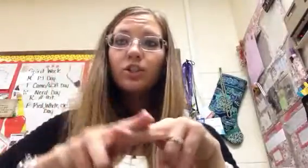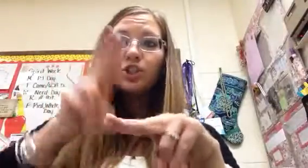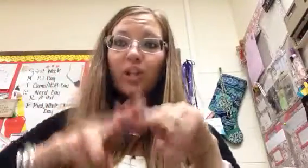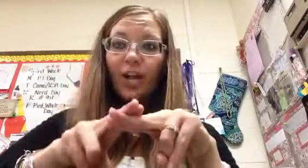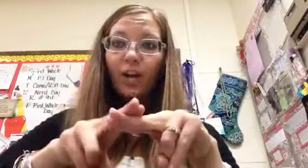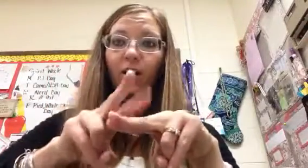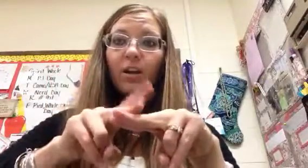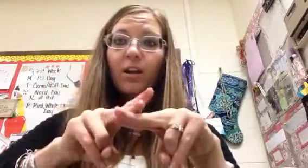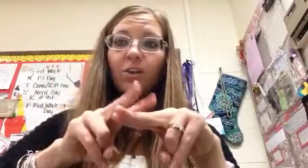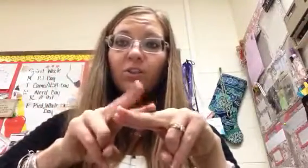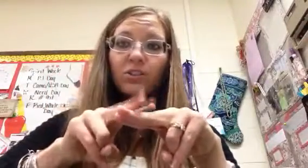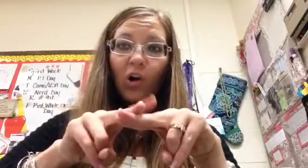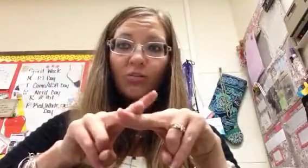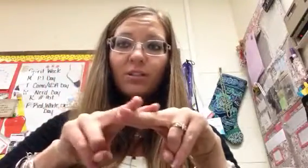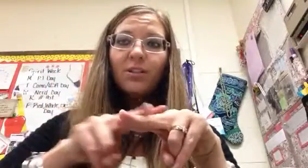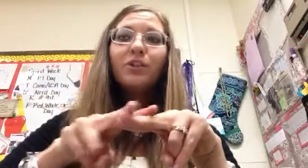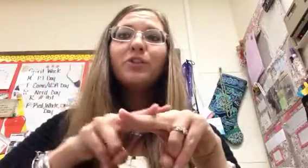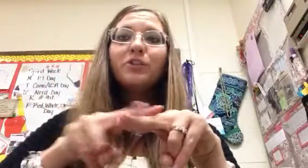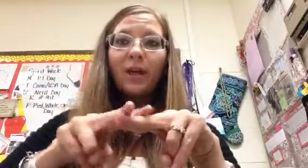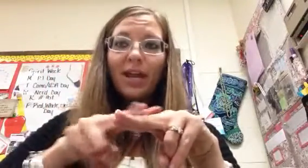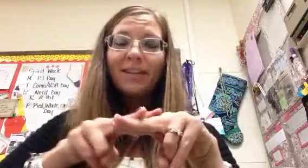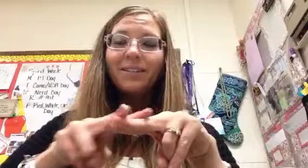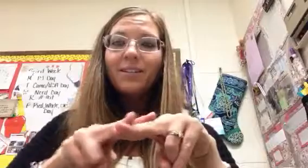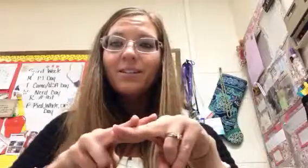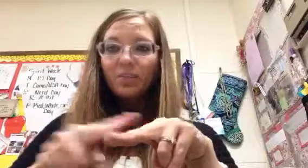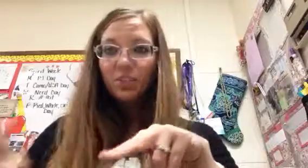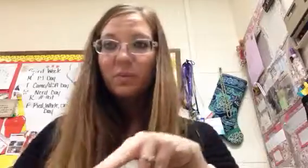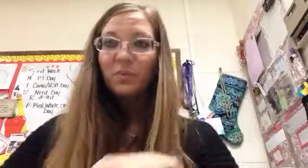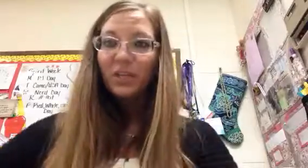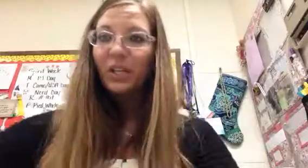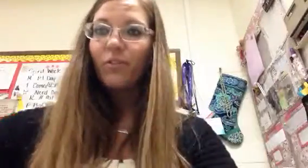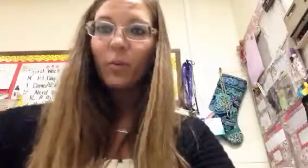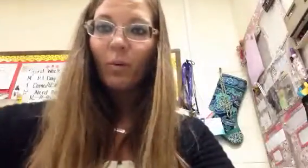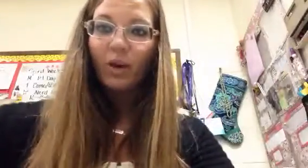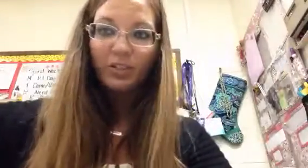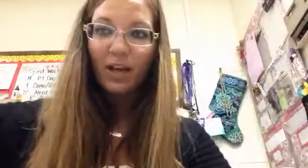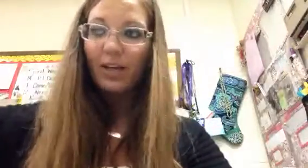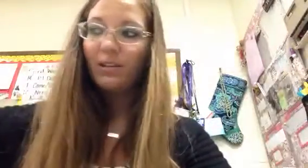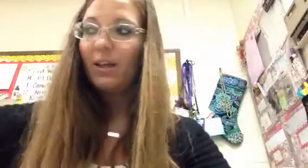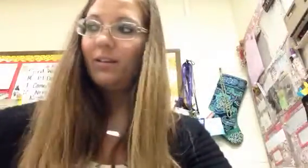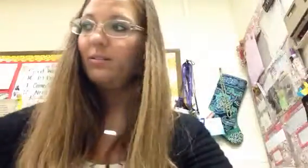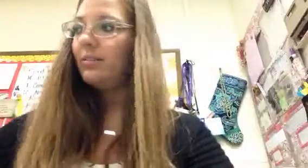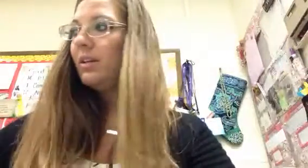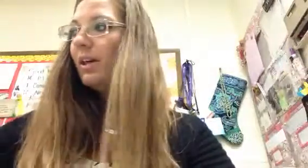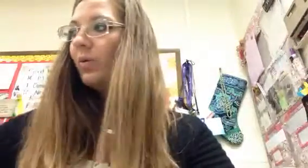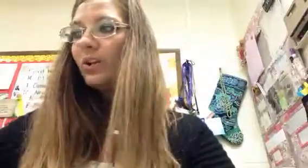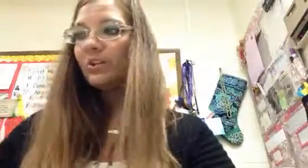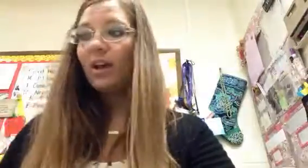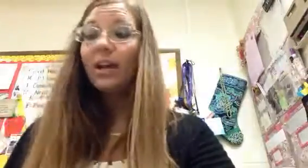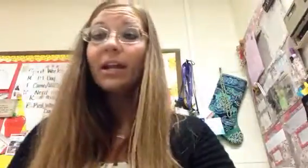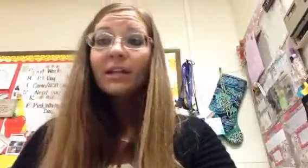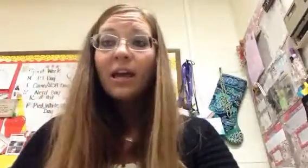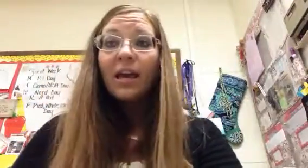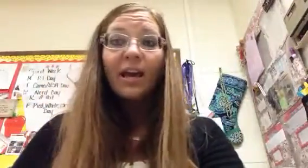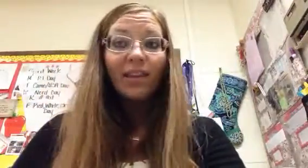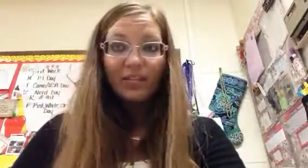chair, salt, train. So just be really careful about what you're signing and when you're signing it. And that